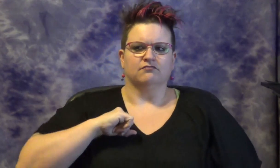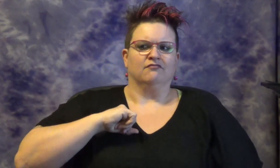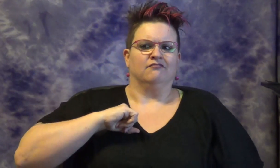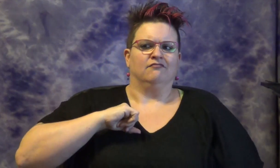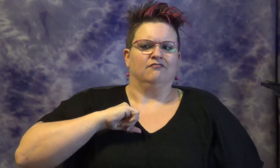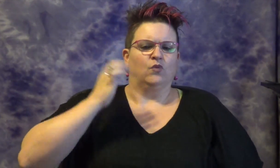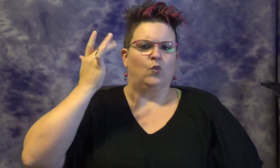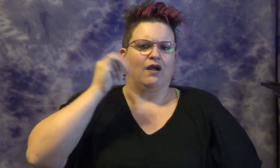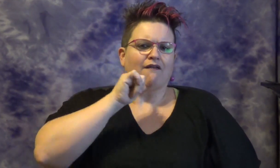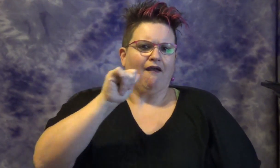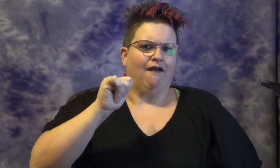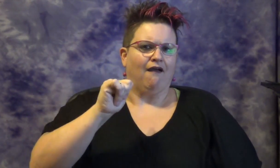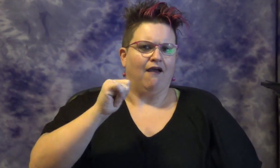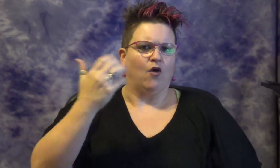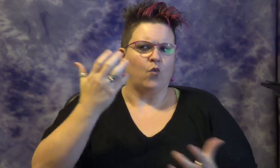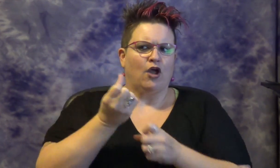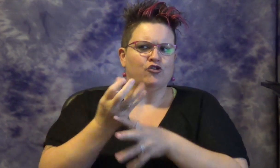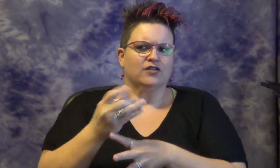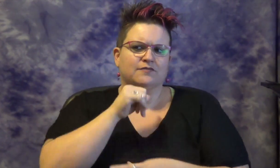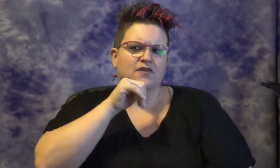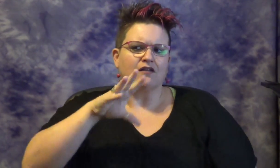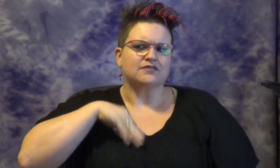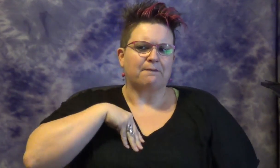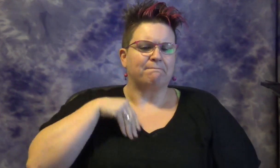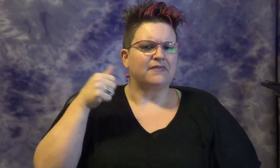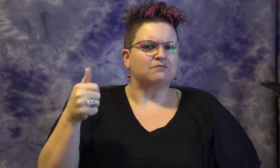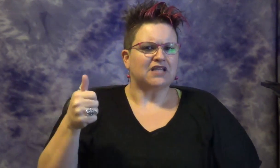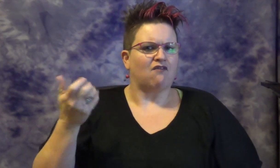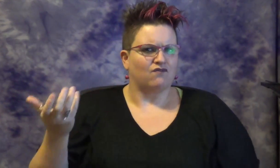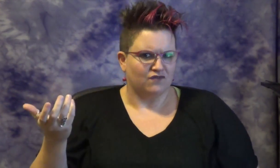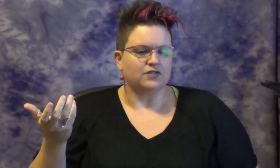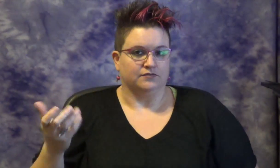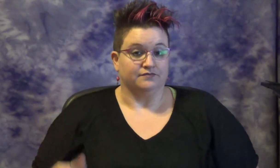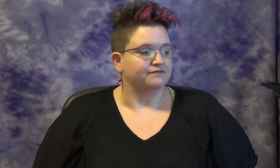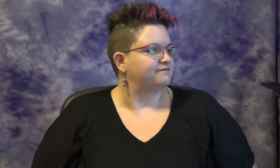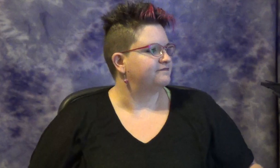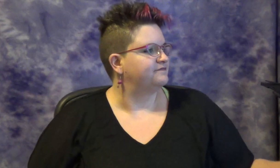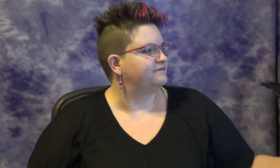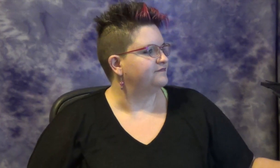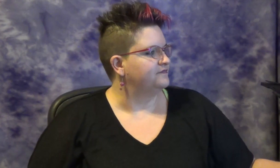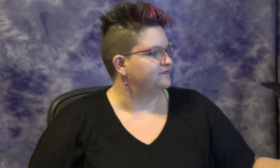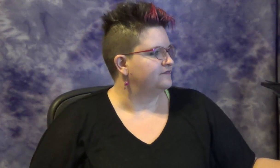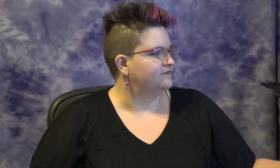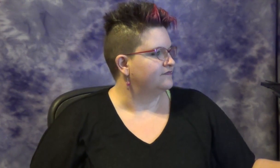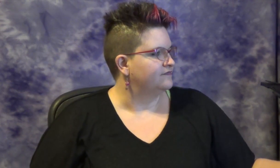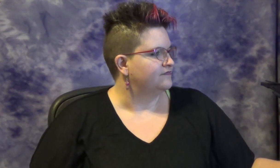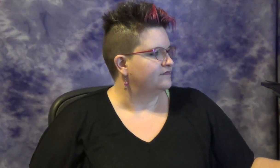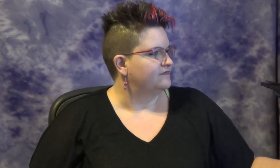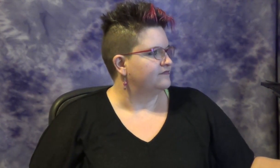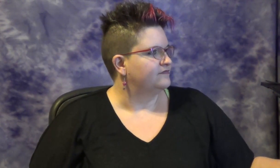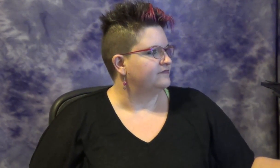the deaf person's view of being culturally deaf. And so that means that they're not also accepting themselves as a